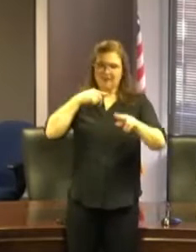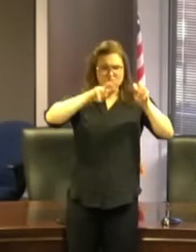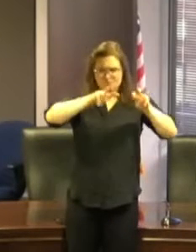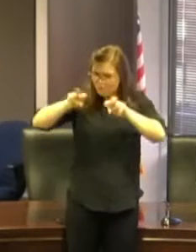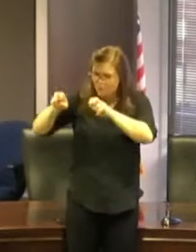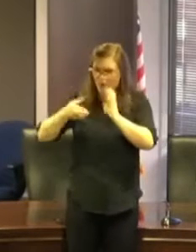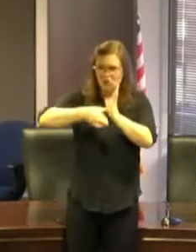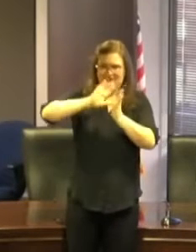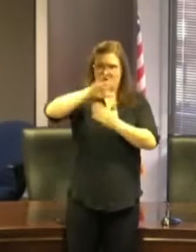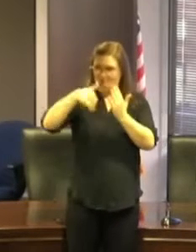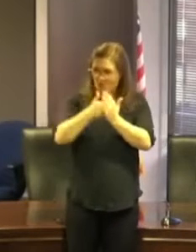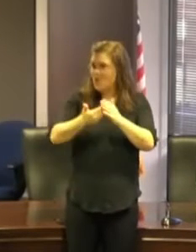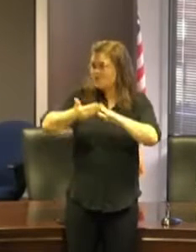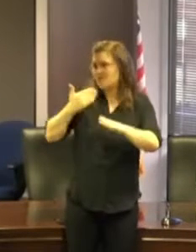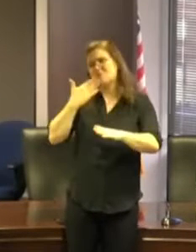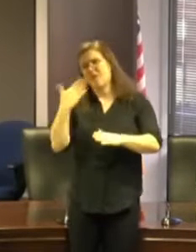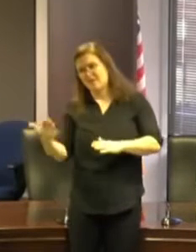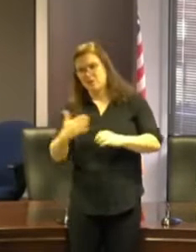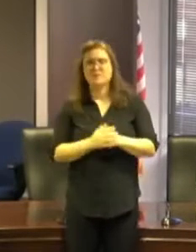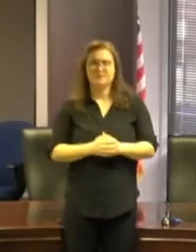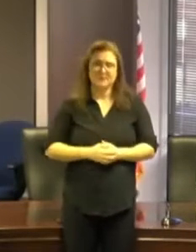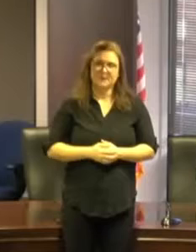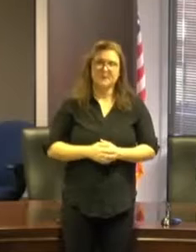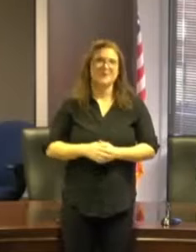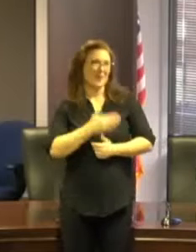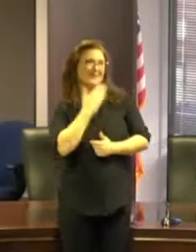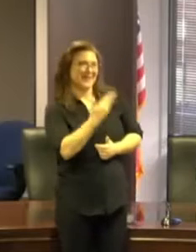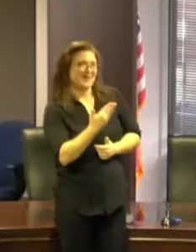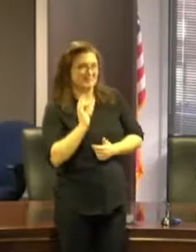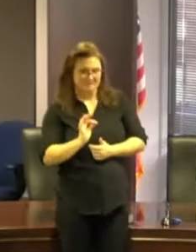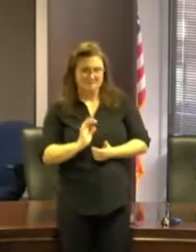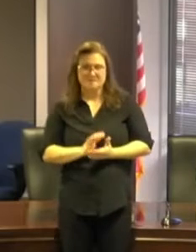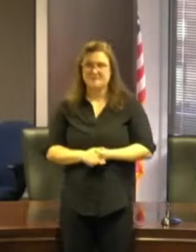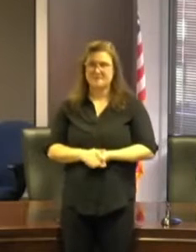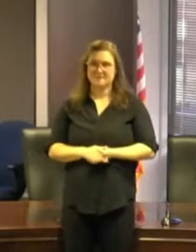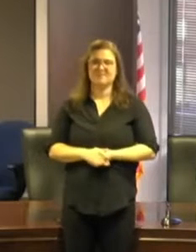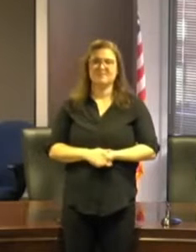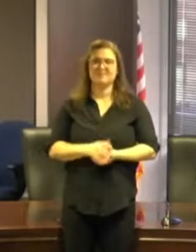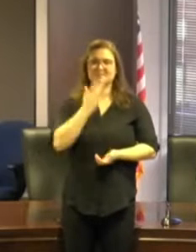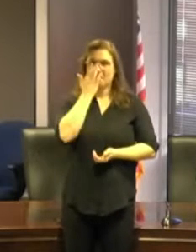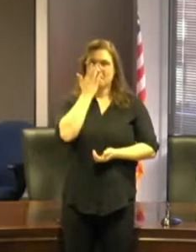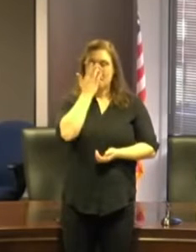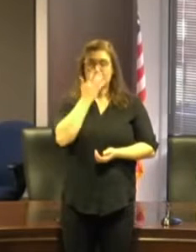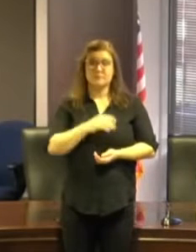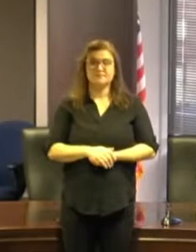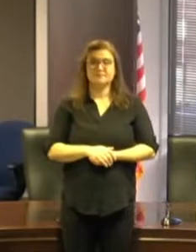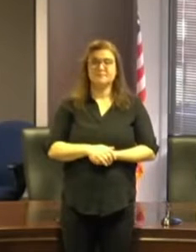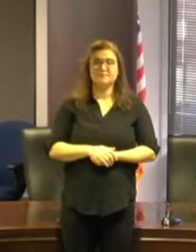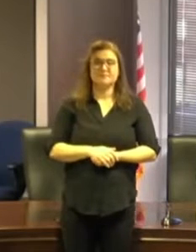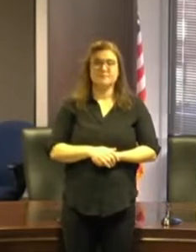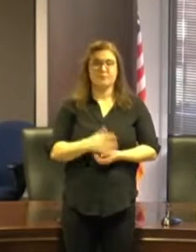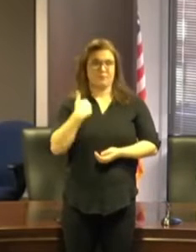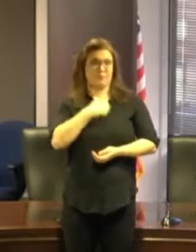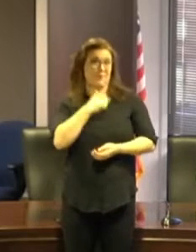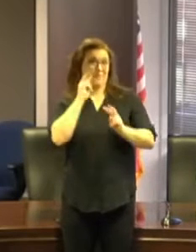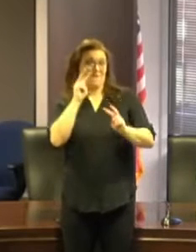beforehand, and we appreciate that very much. Thank you very much. Patient this morning. We'll look forward to the public hearings of